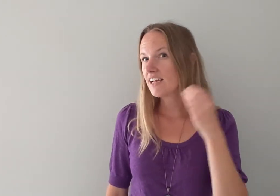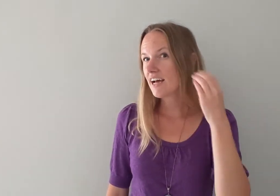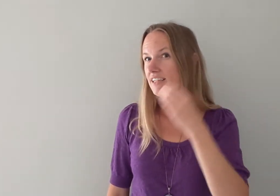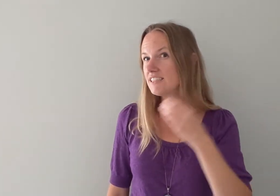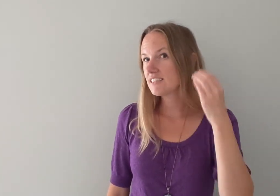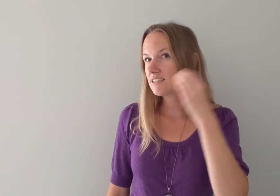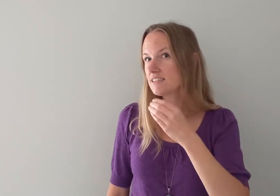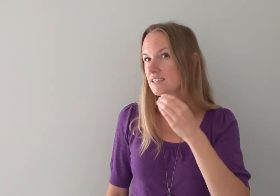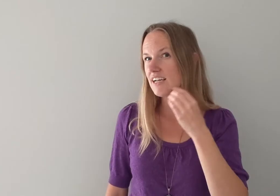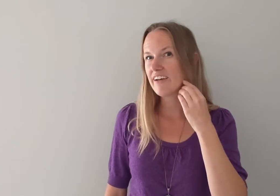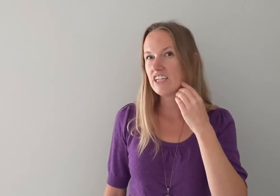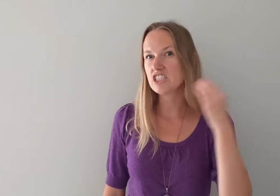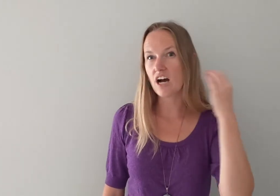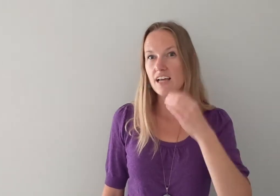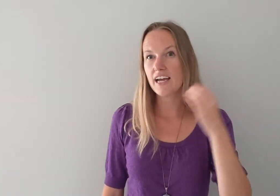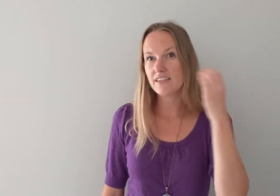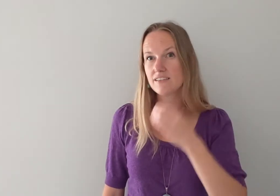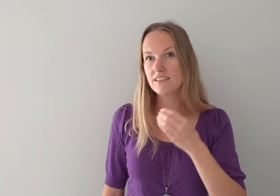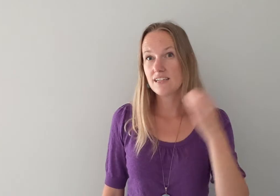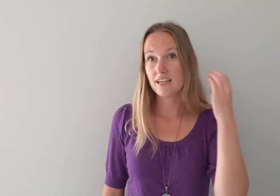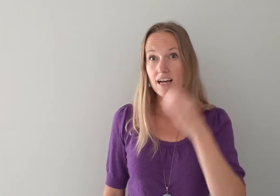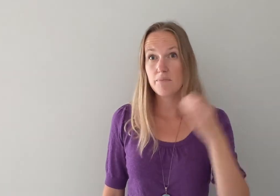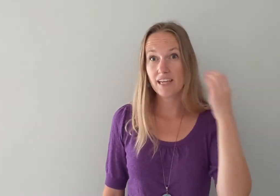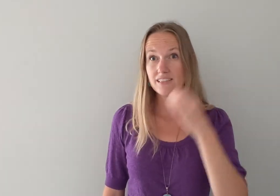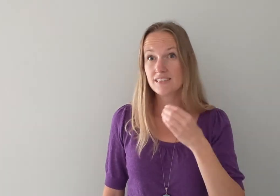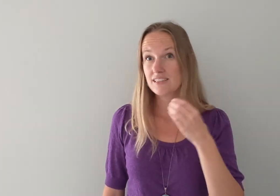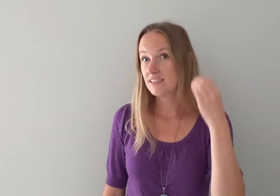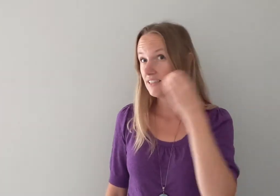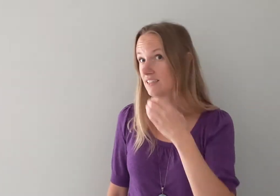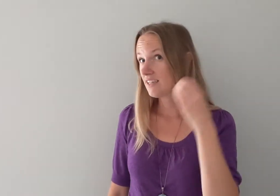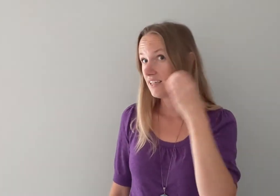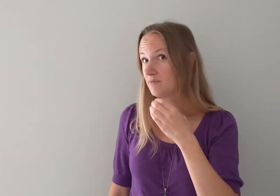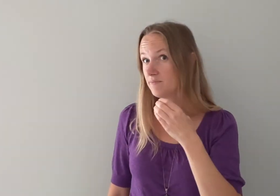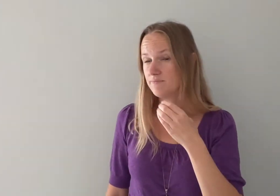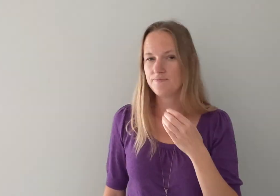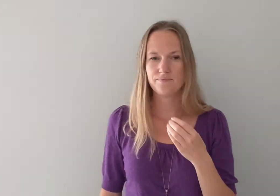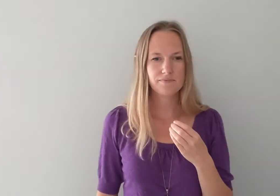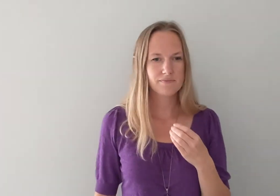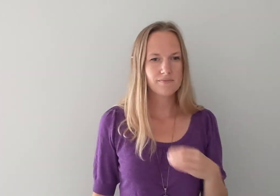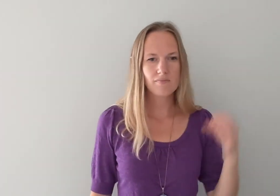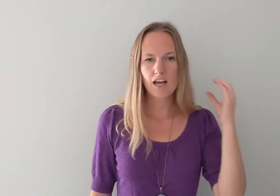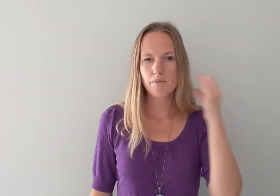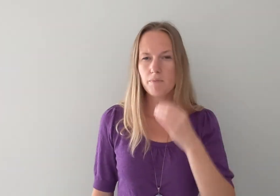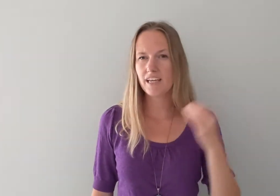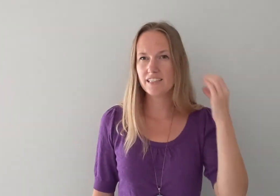kind of at your jawline. Amazed. Okay. I'm